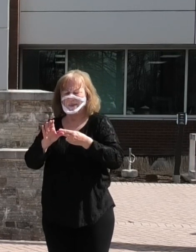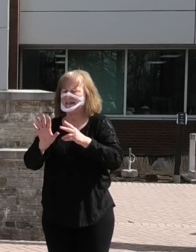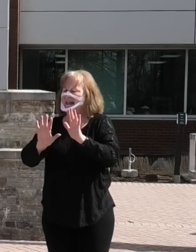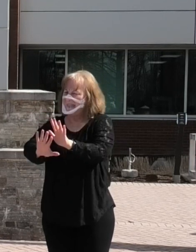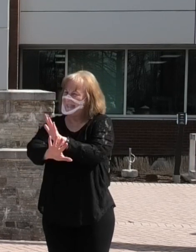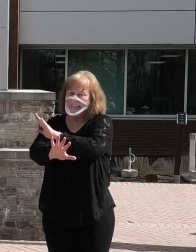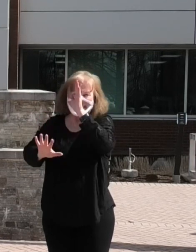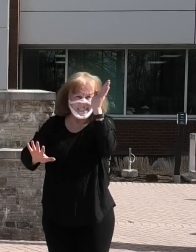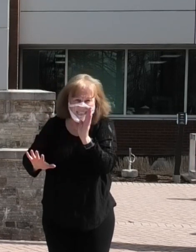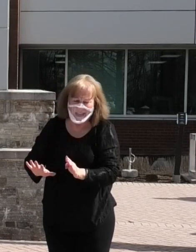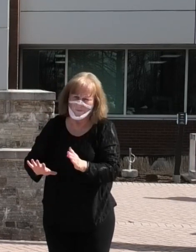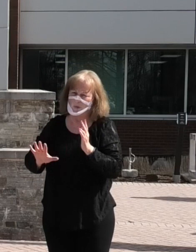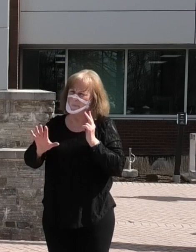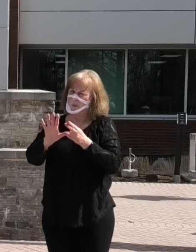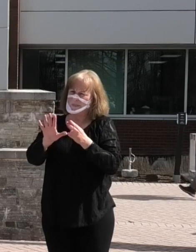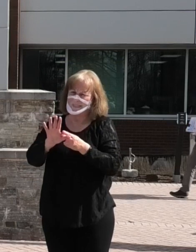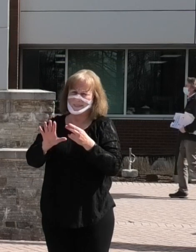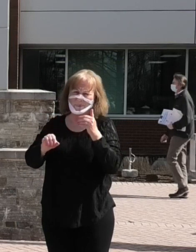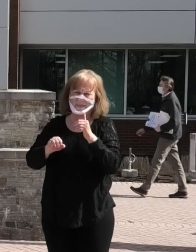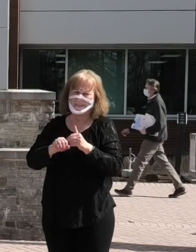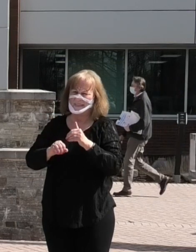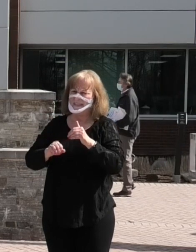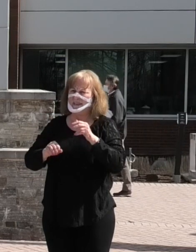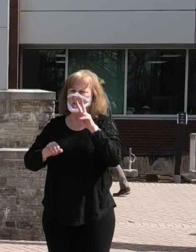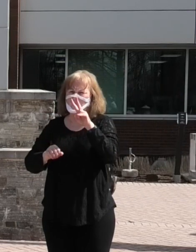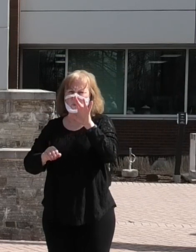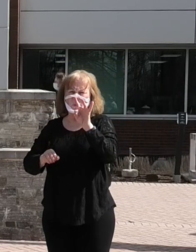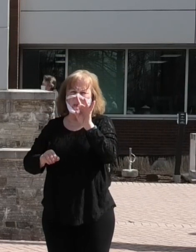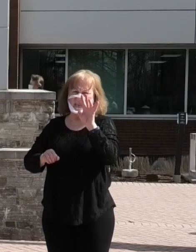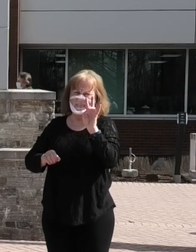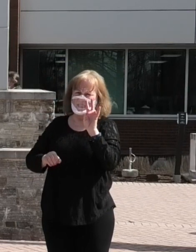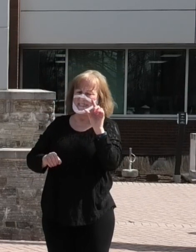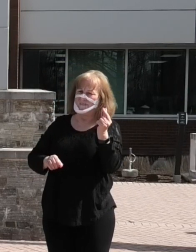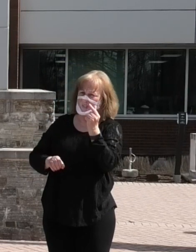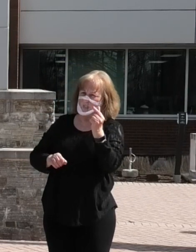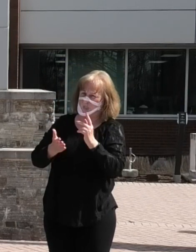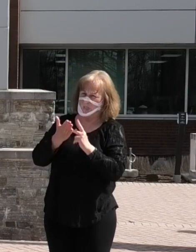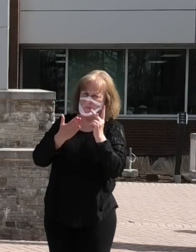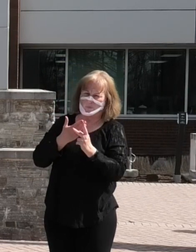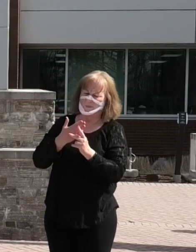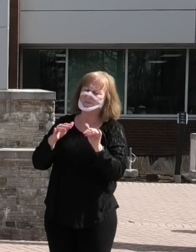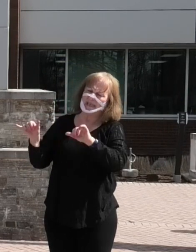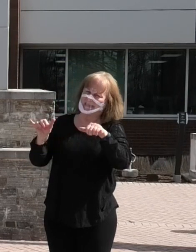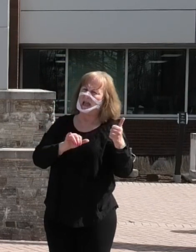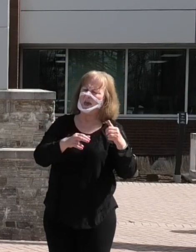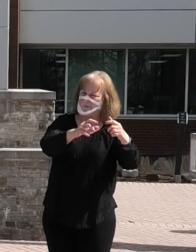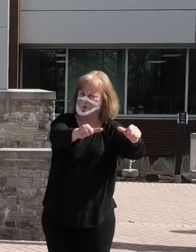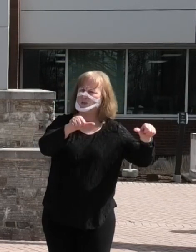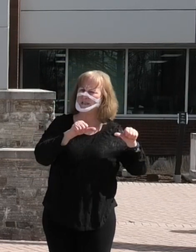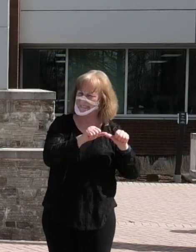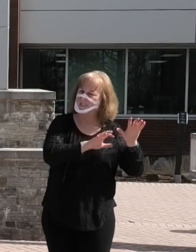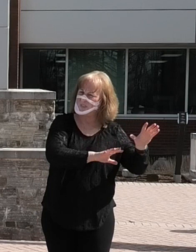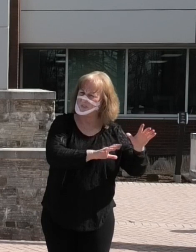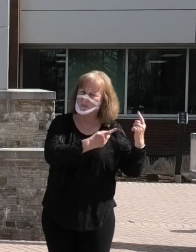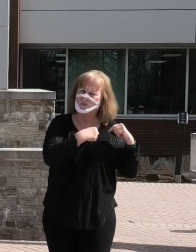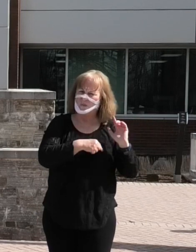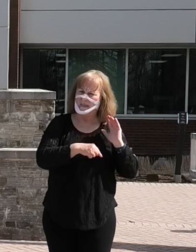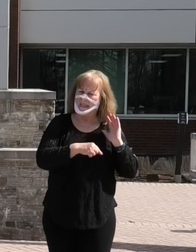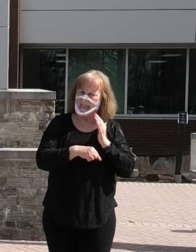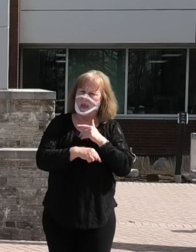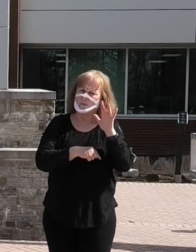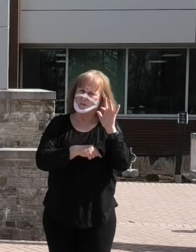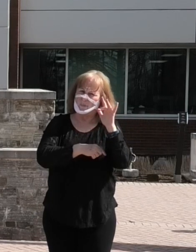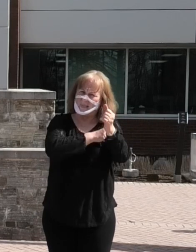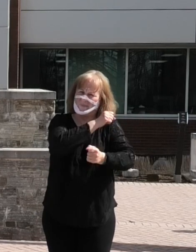has never participated in the 287G program, like in some other jurisdictions, during our